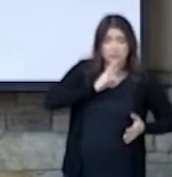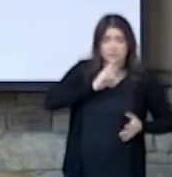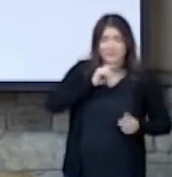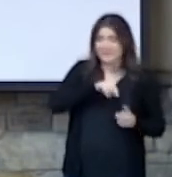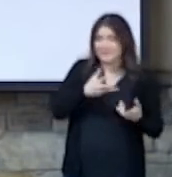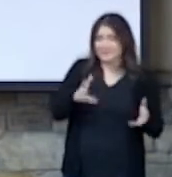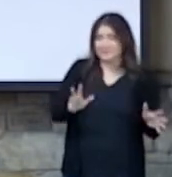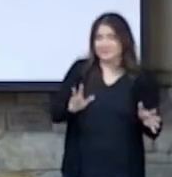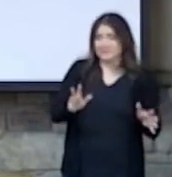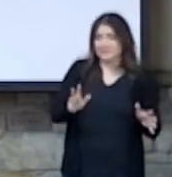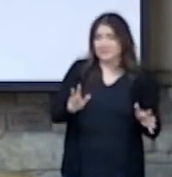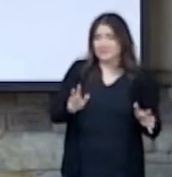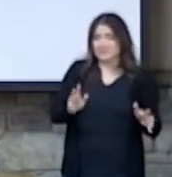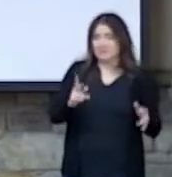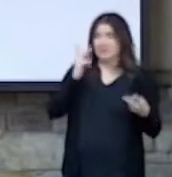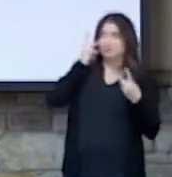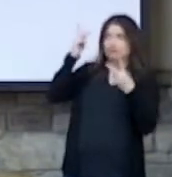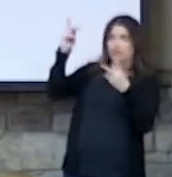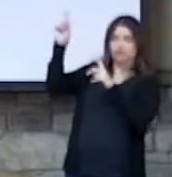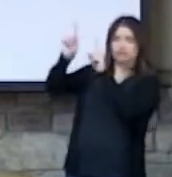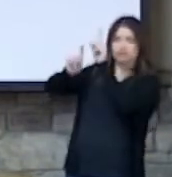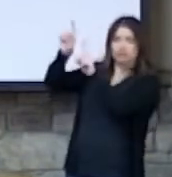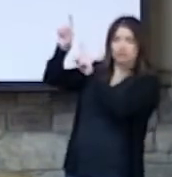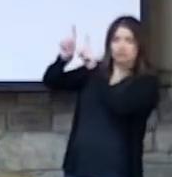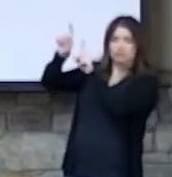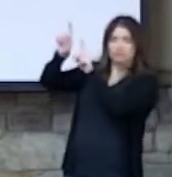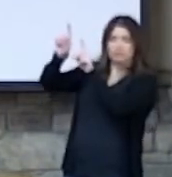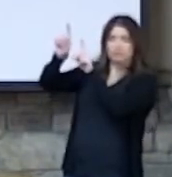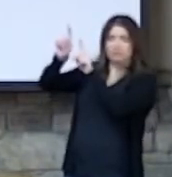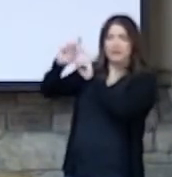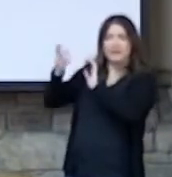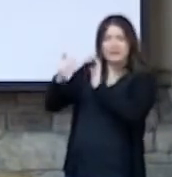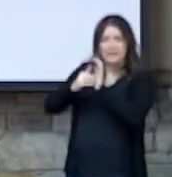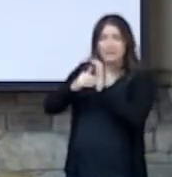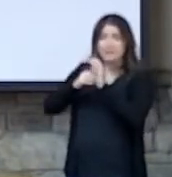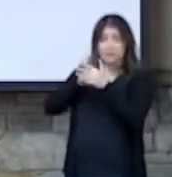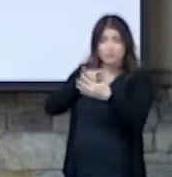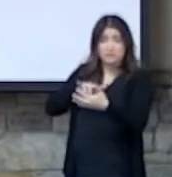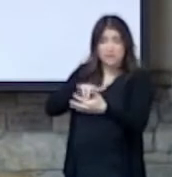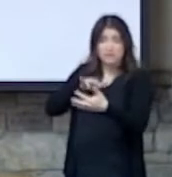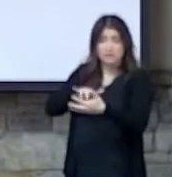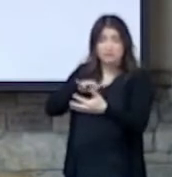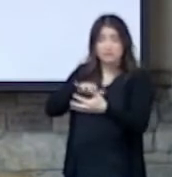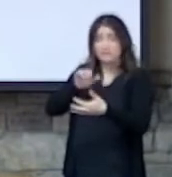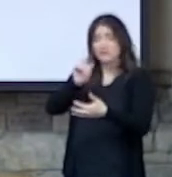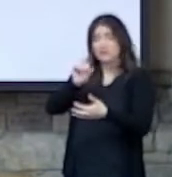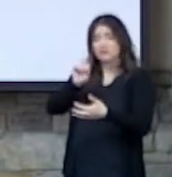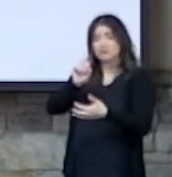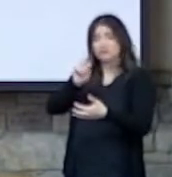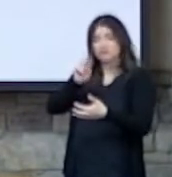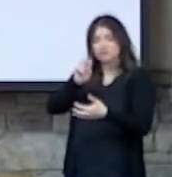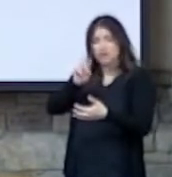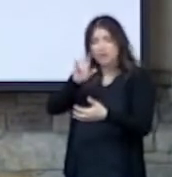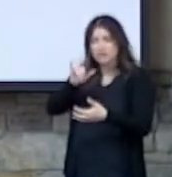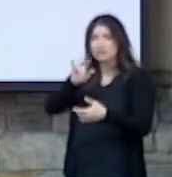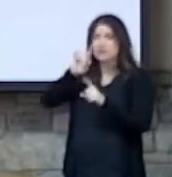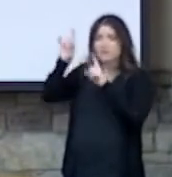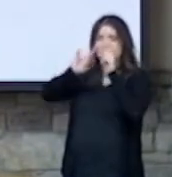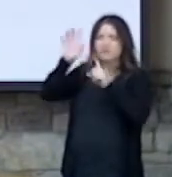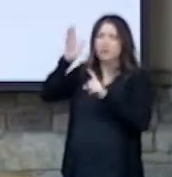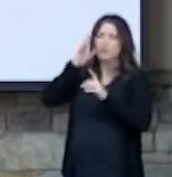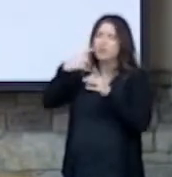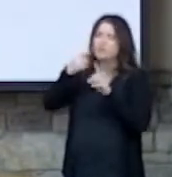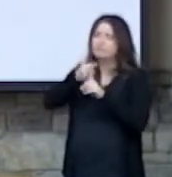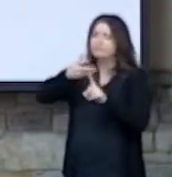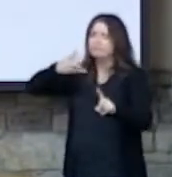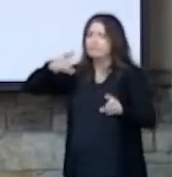see, they saw this star. And again, they were studiers of astrology, and we'll talk more about the star